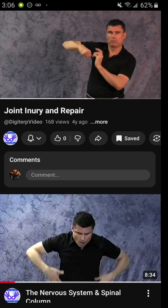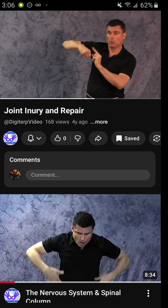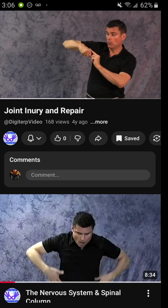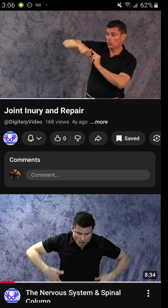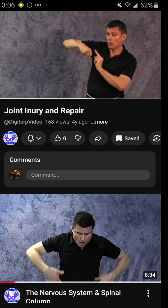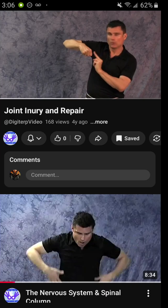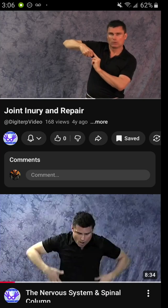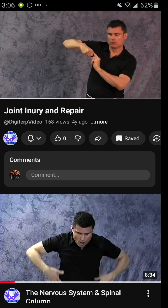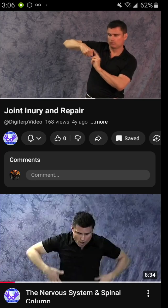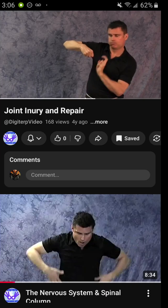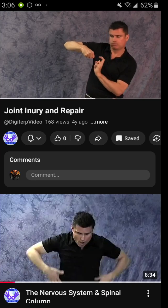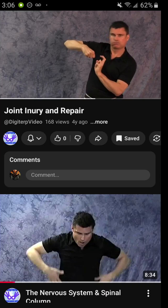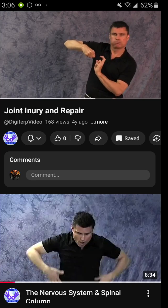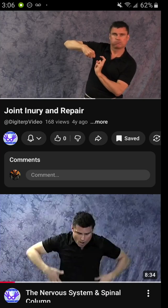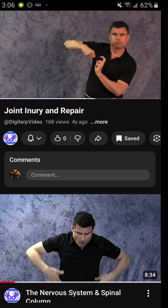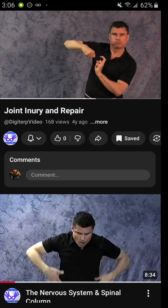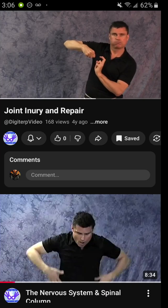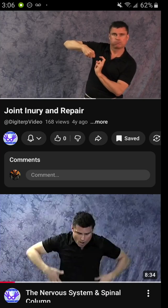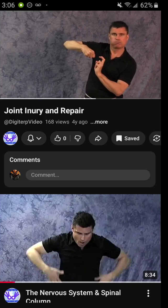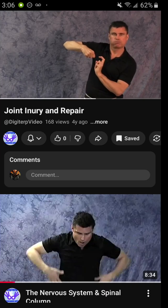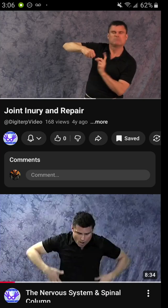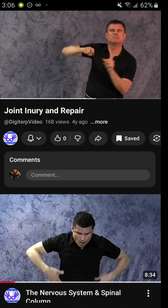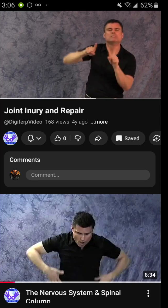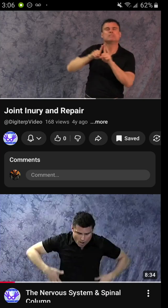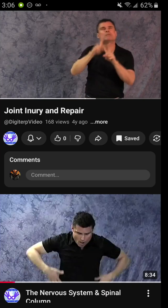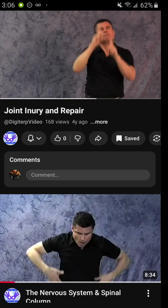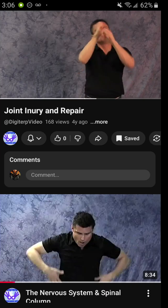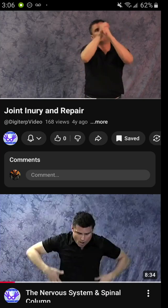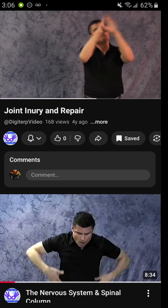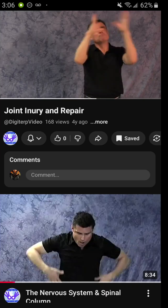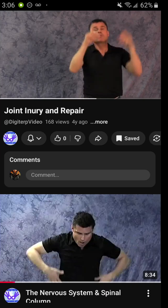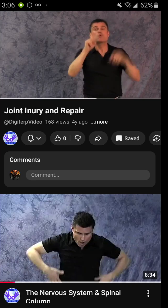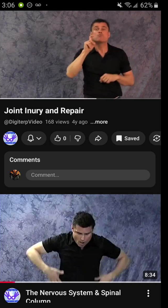fatty cushion